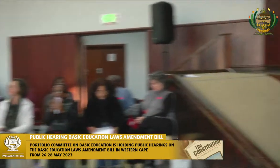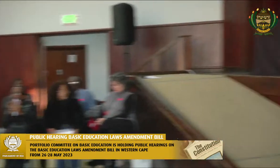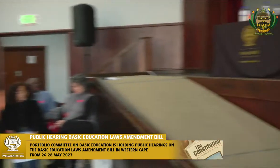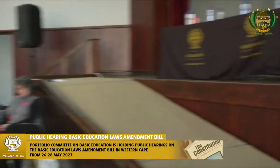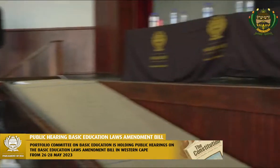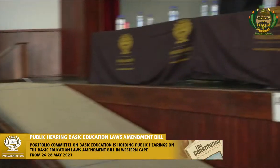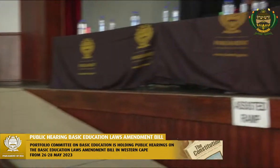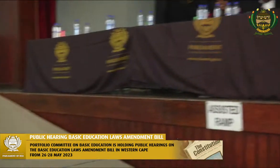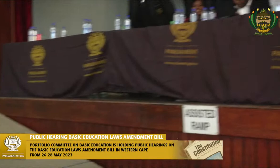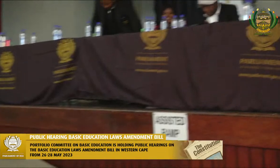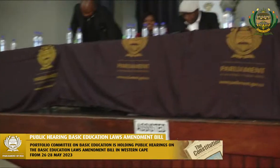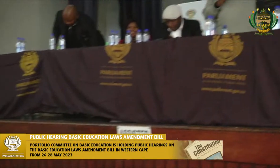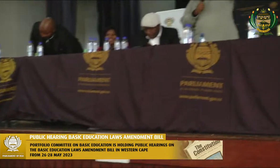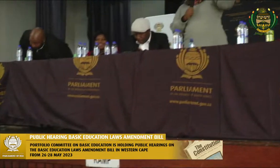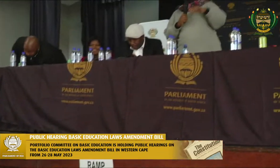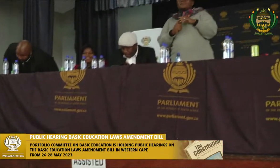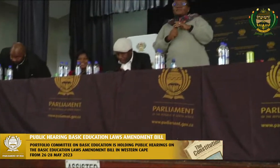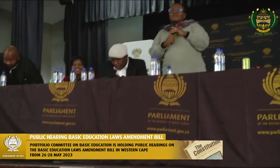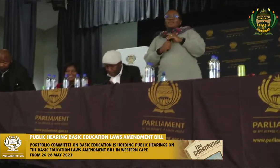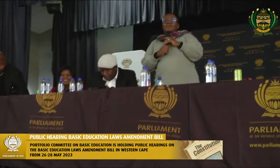I'm coming.